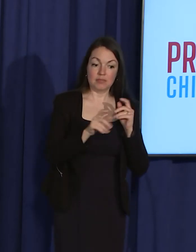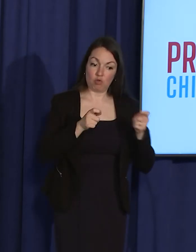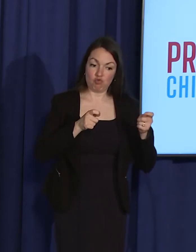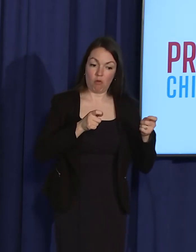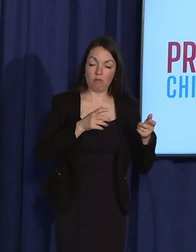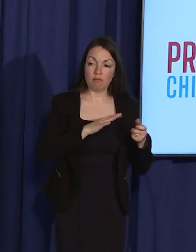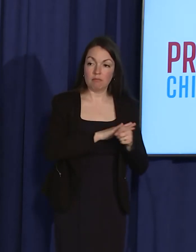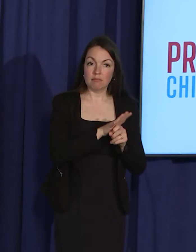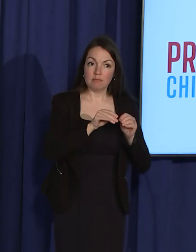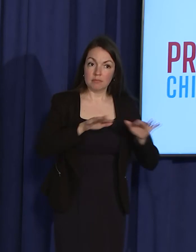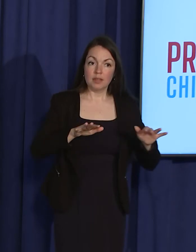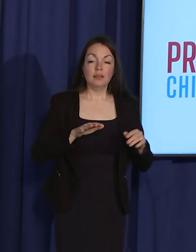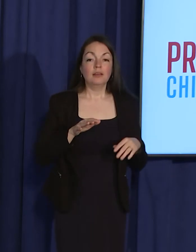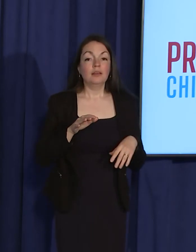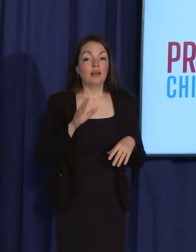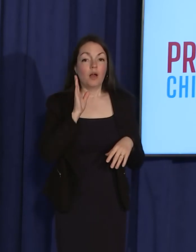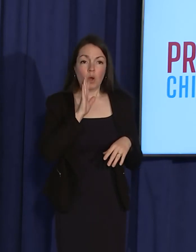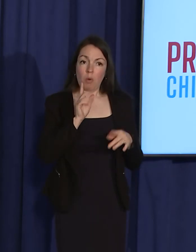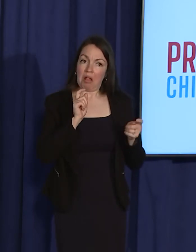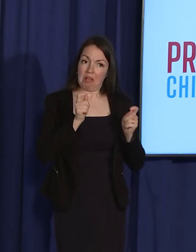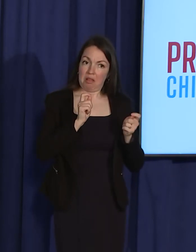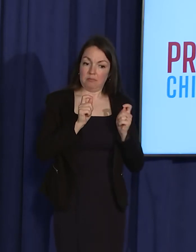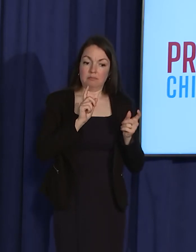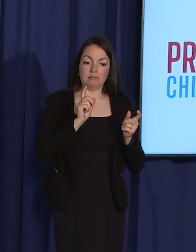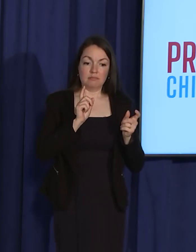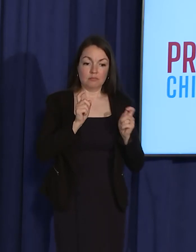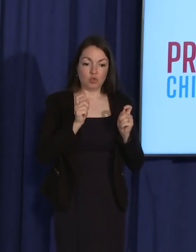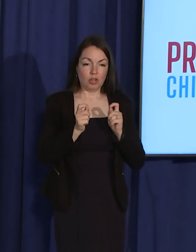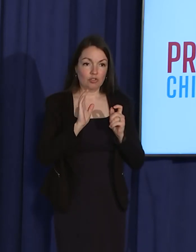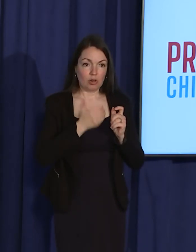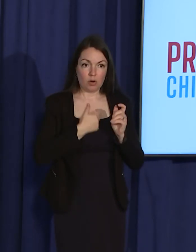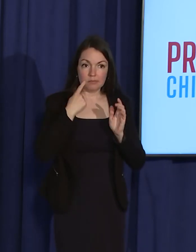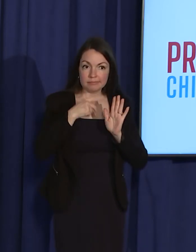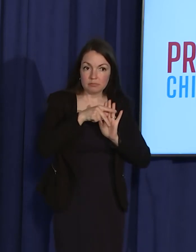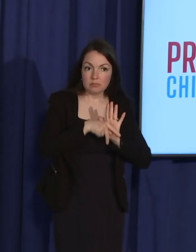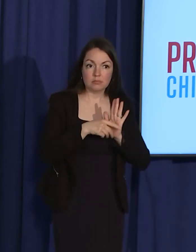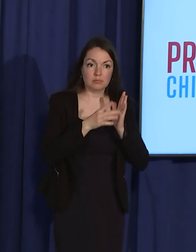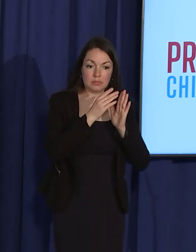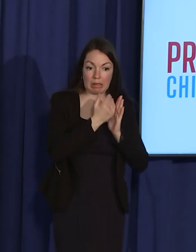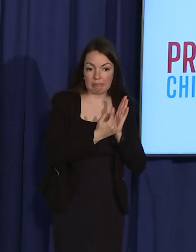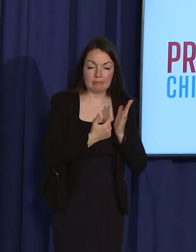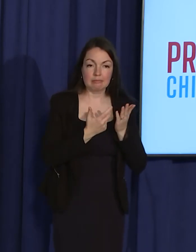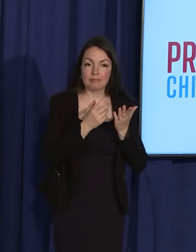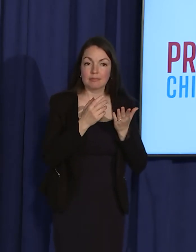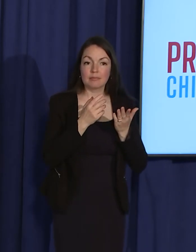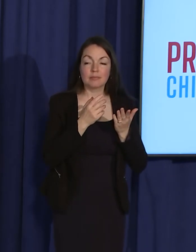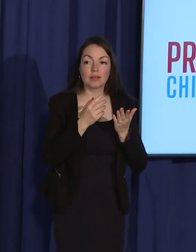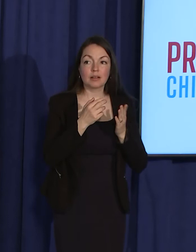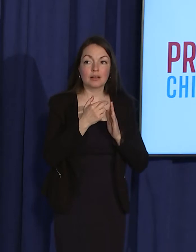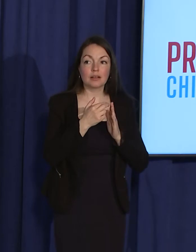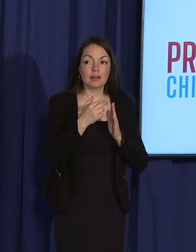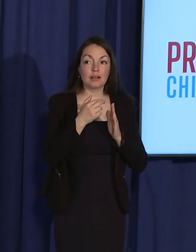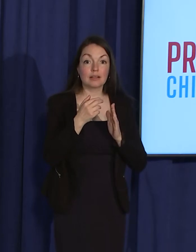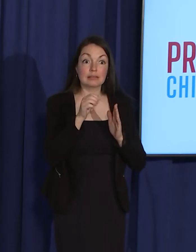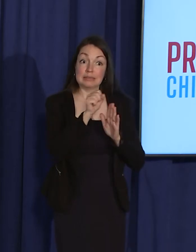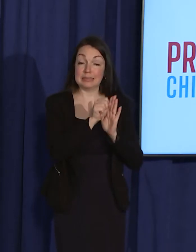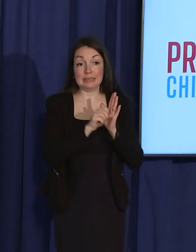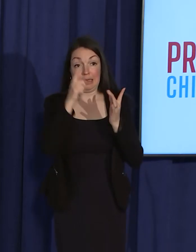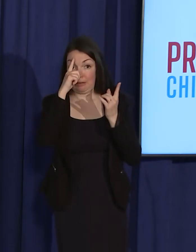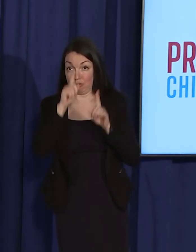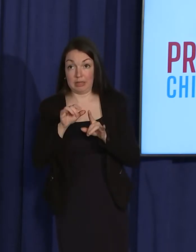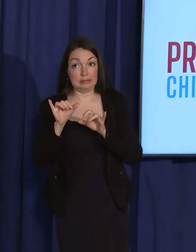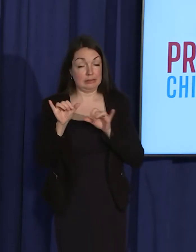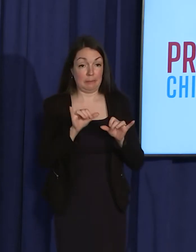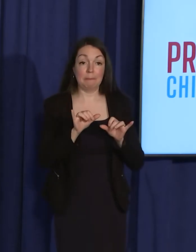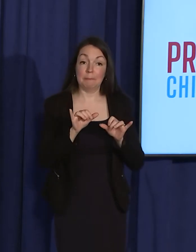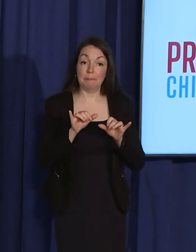is, we'll be talking some more details about this to come, and the state has said the same thing, that as long as we